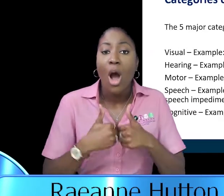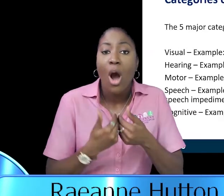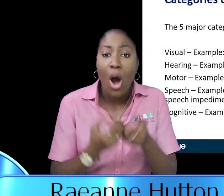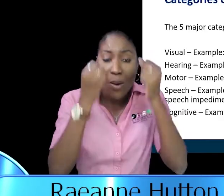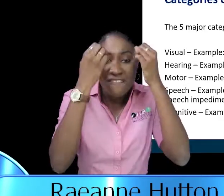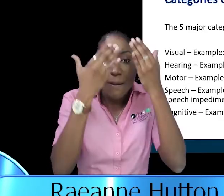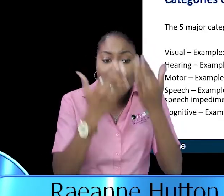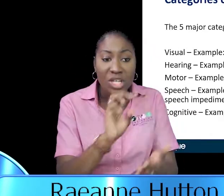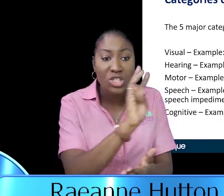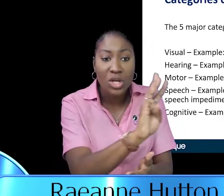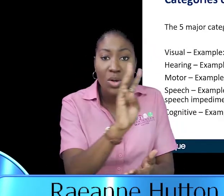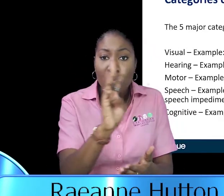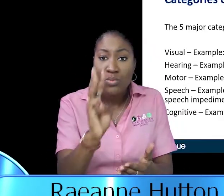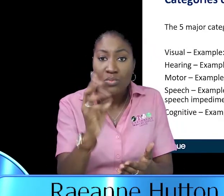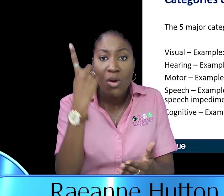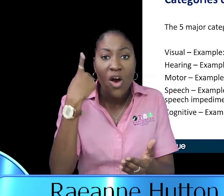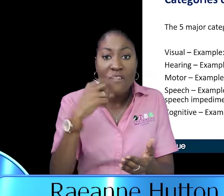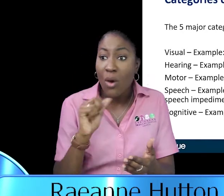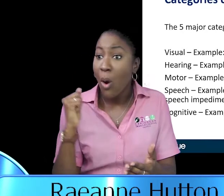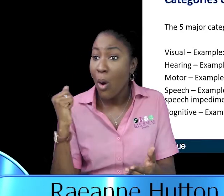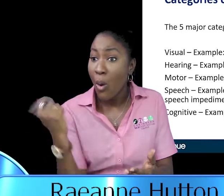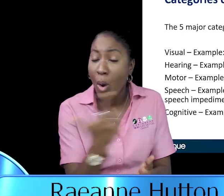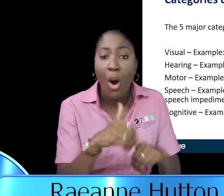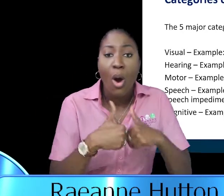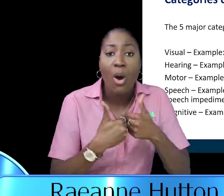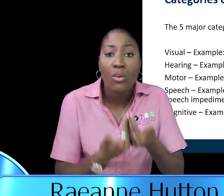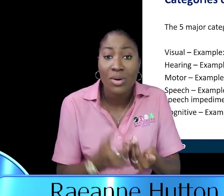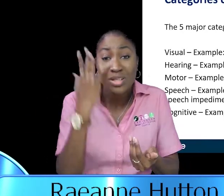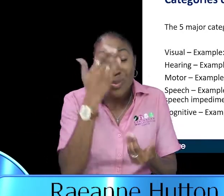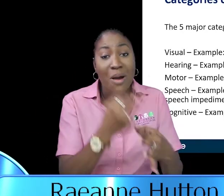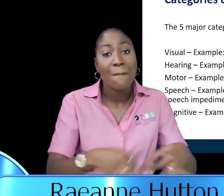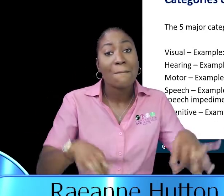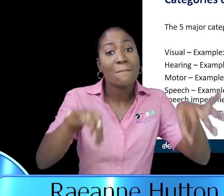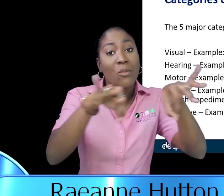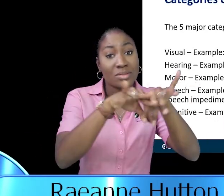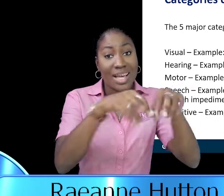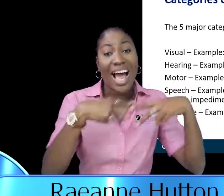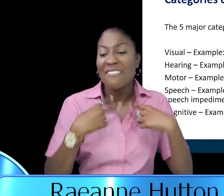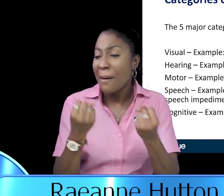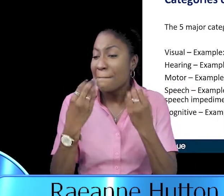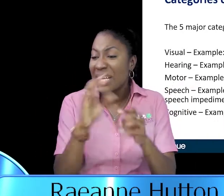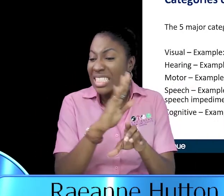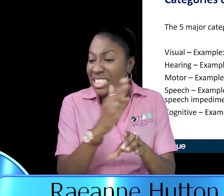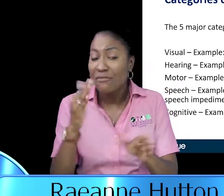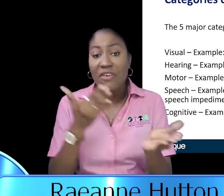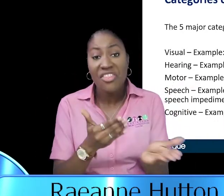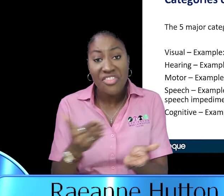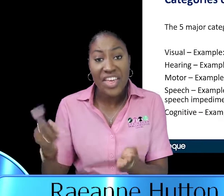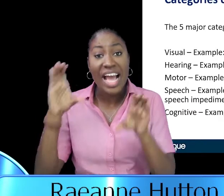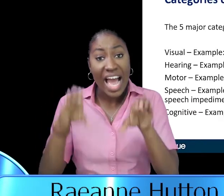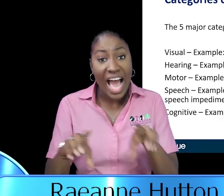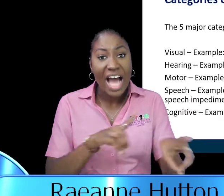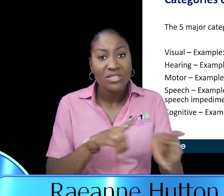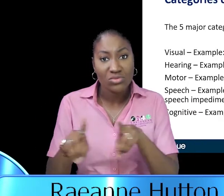information accessible is so critical. The reality is there's so many things we can do that